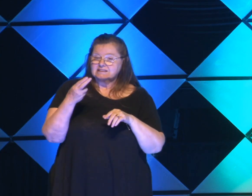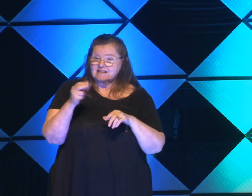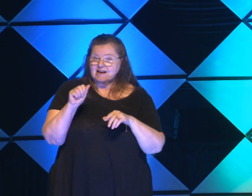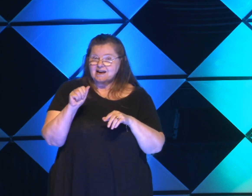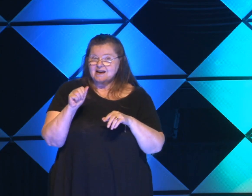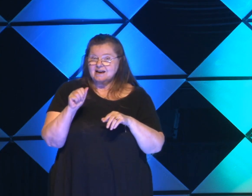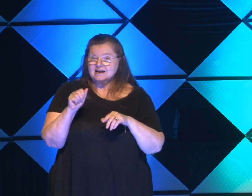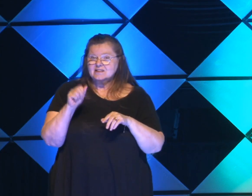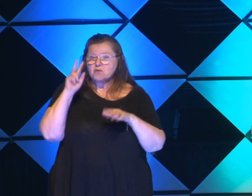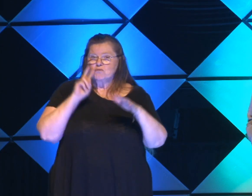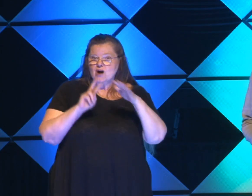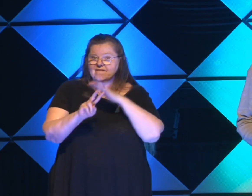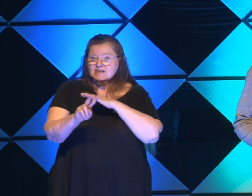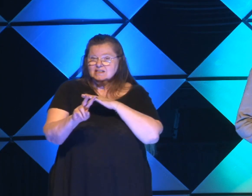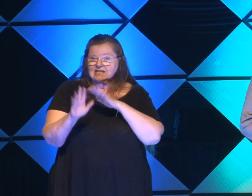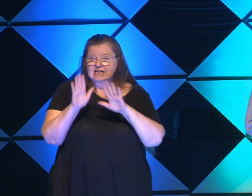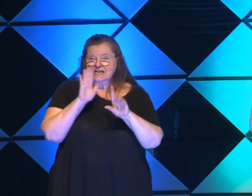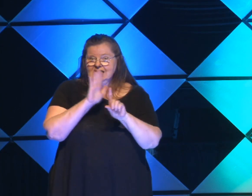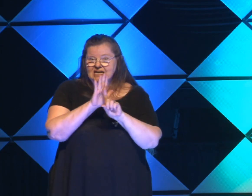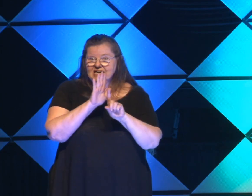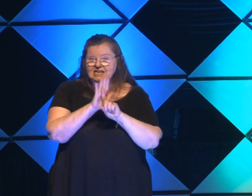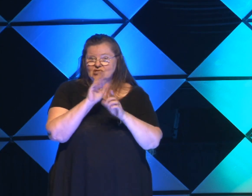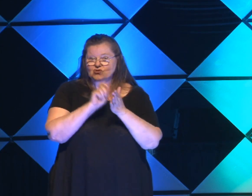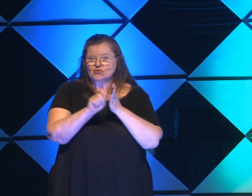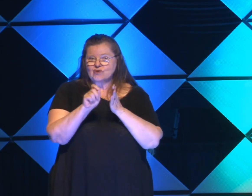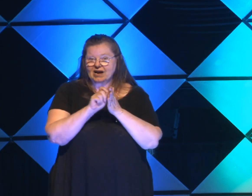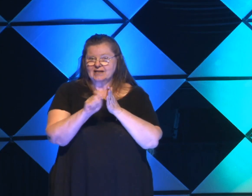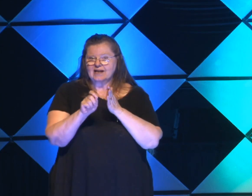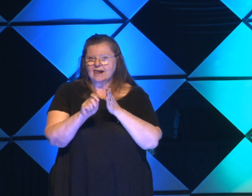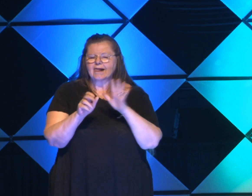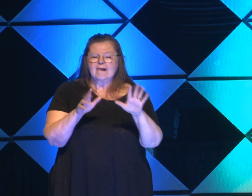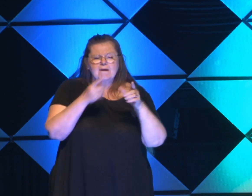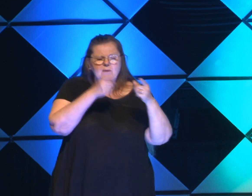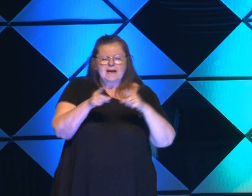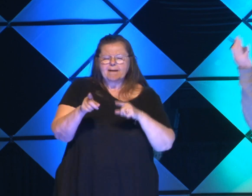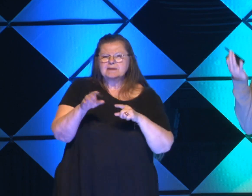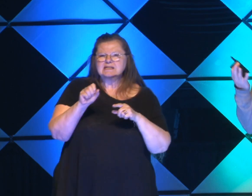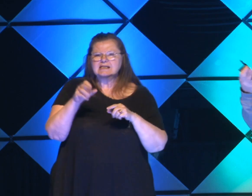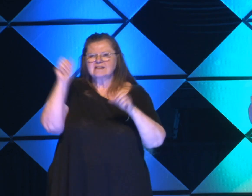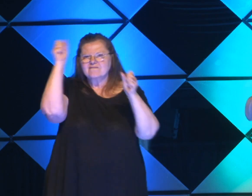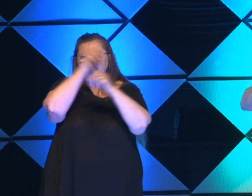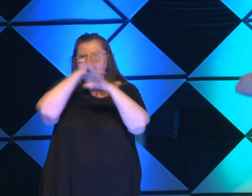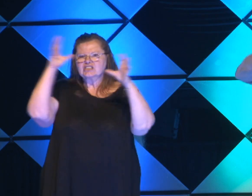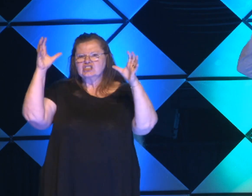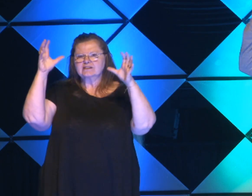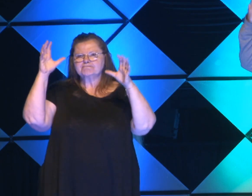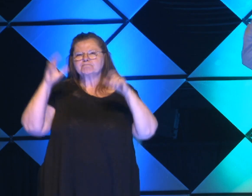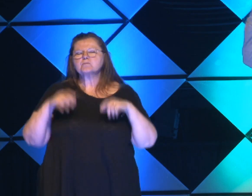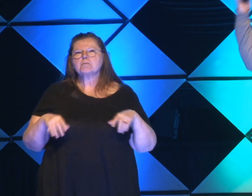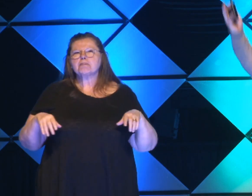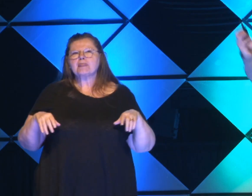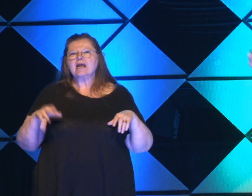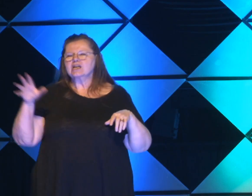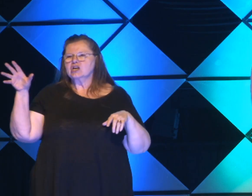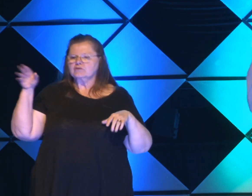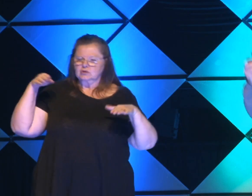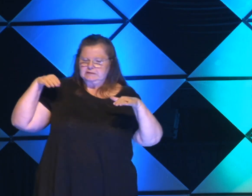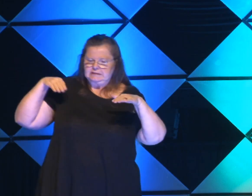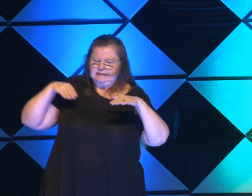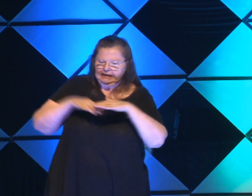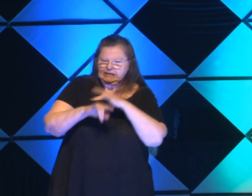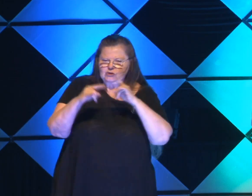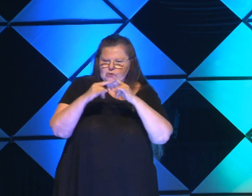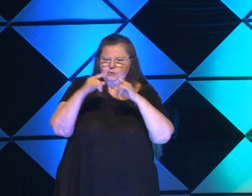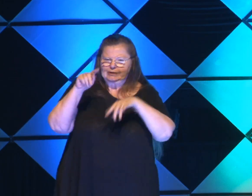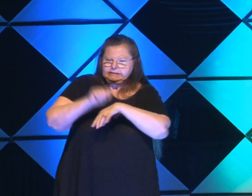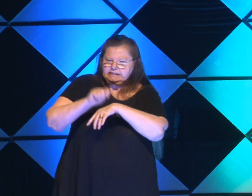with the prophet Isaiah in his writing, there's this scene that he has a vision and he's taken into this temple and he freaks